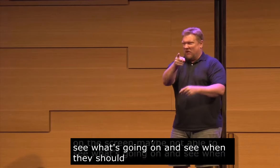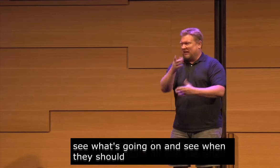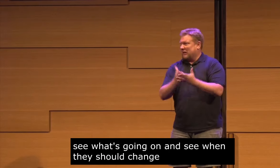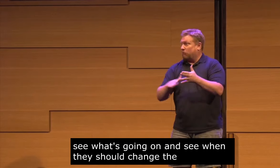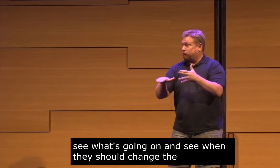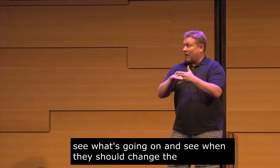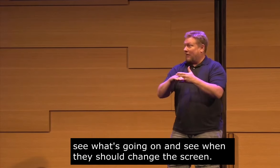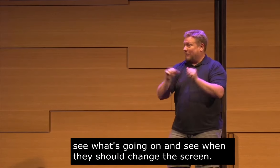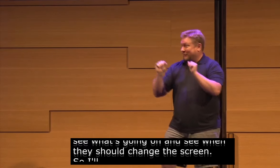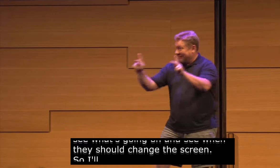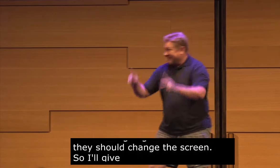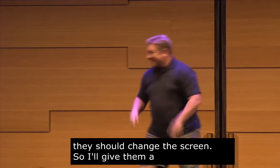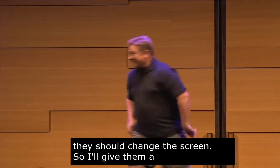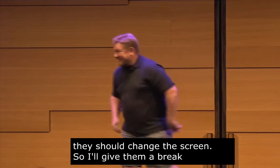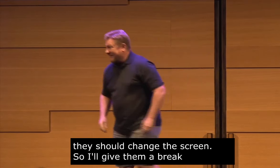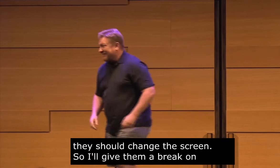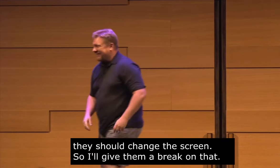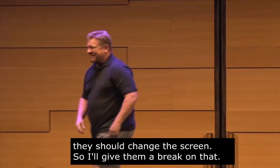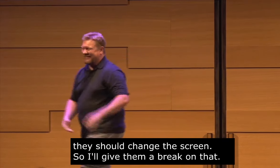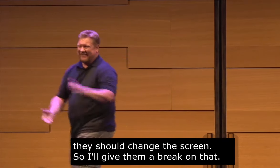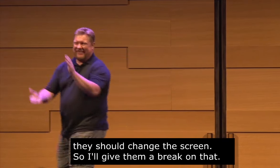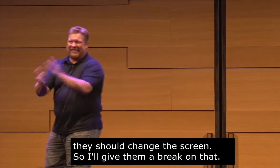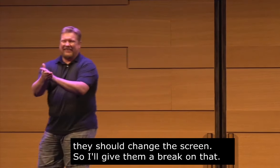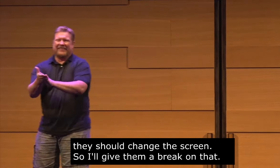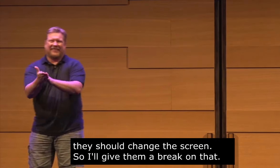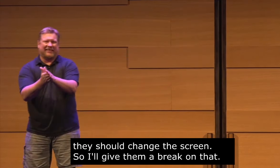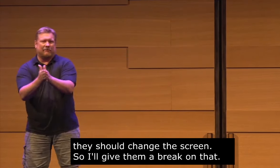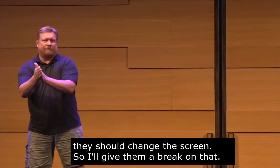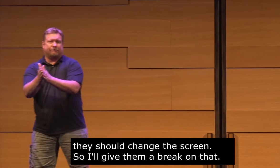they should change the screen. So I'll give them a break on that.